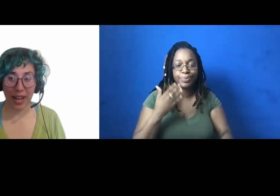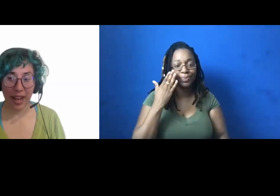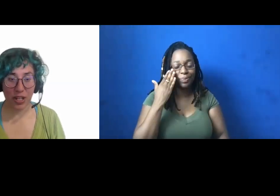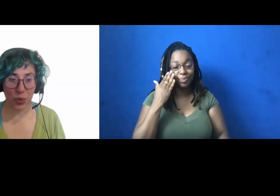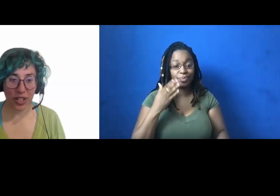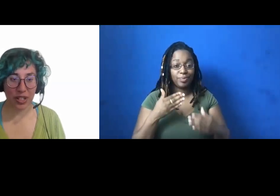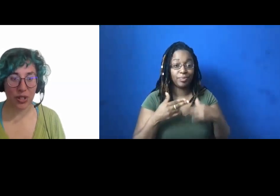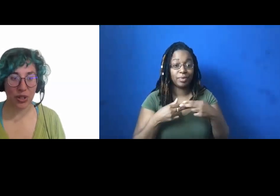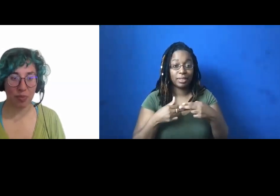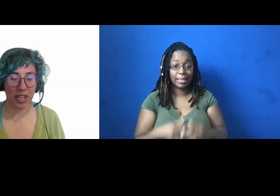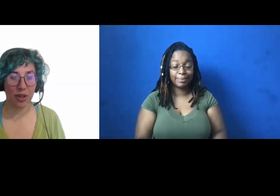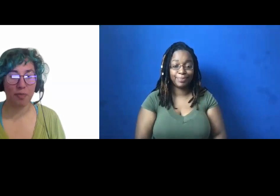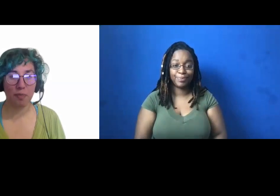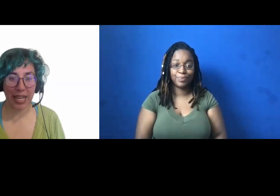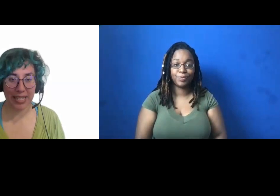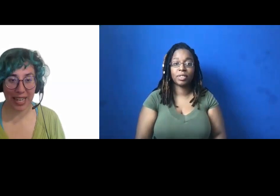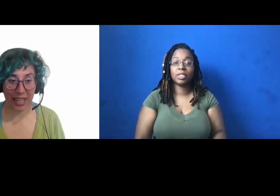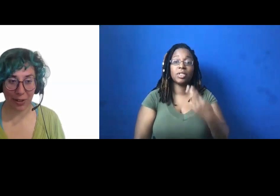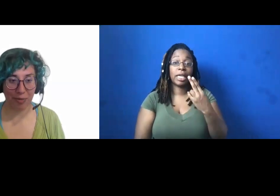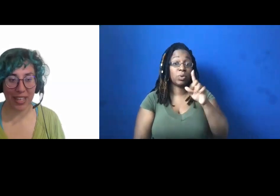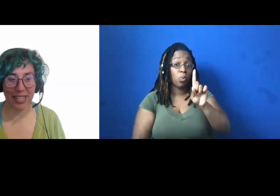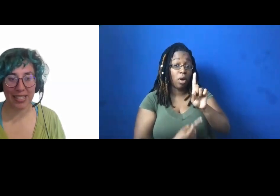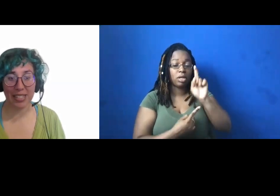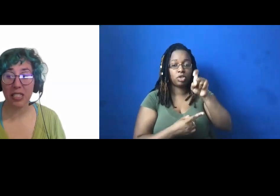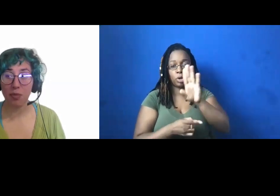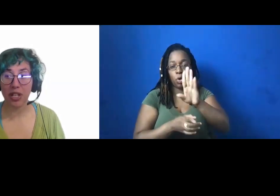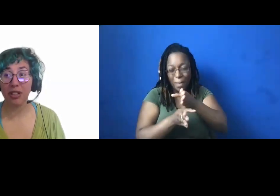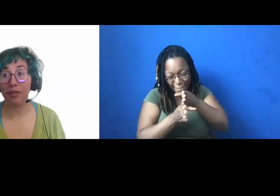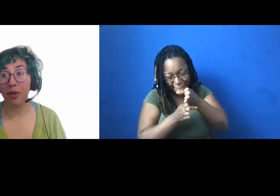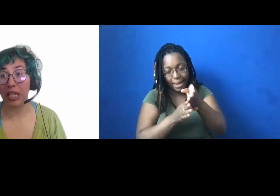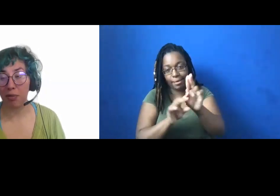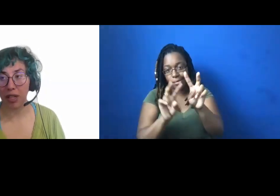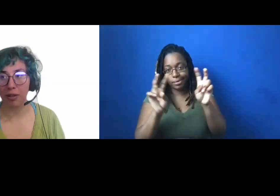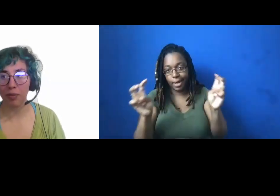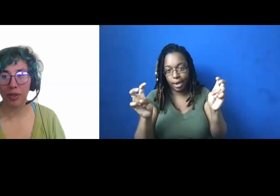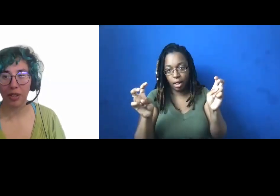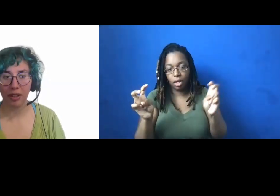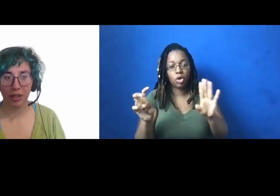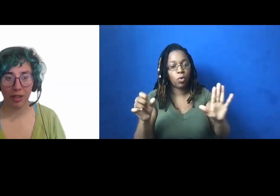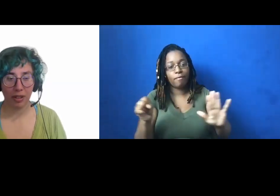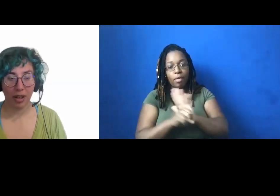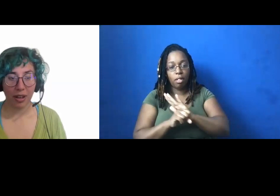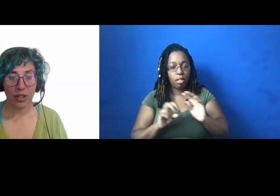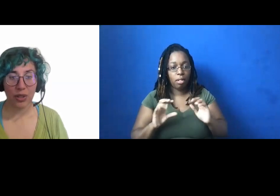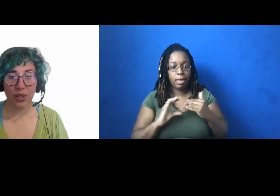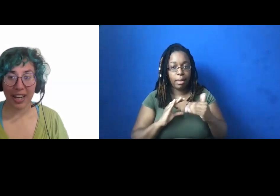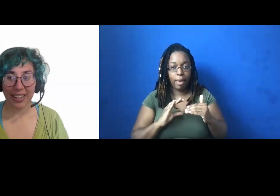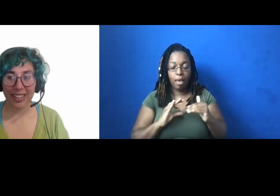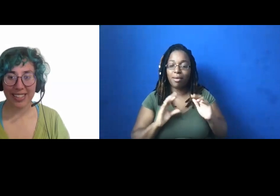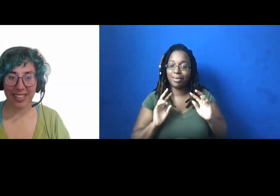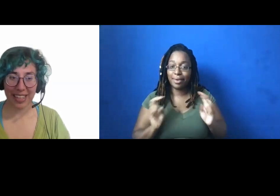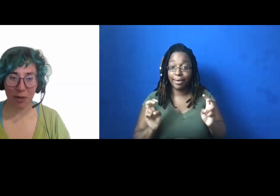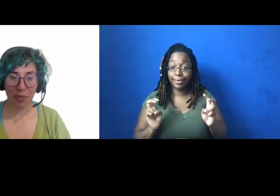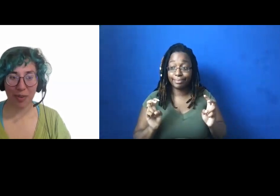So H1 should be your main title. It is the subject of your email. Do